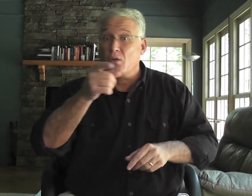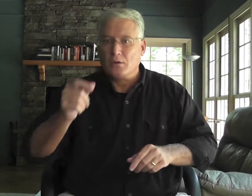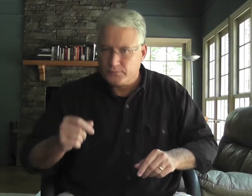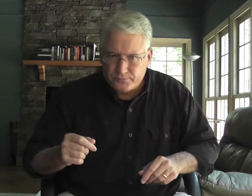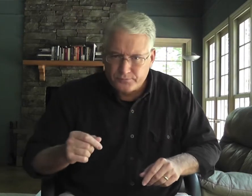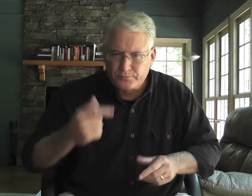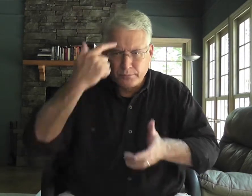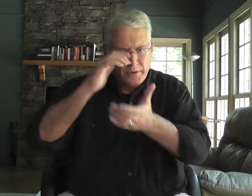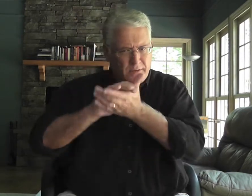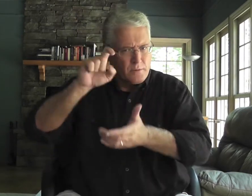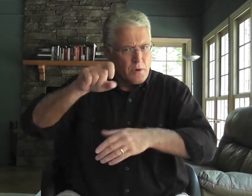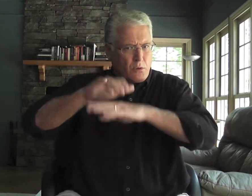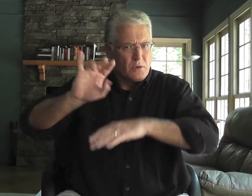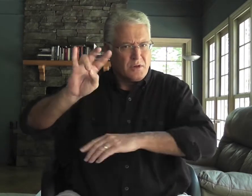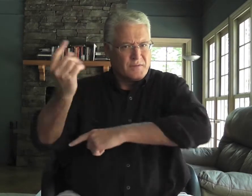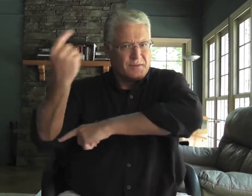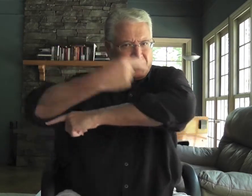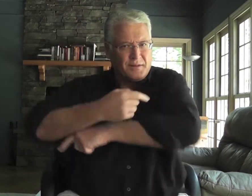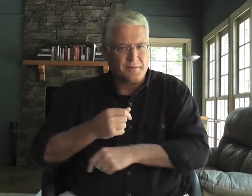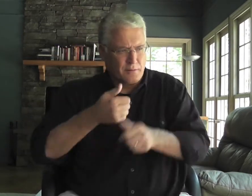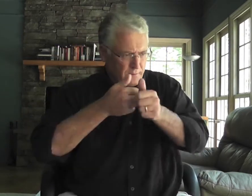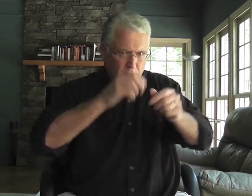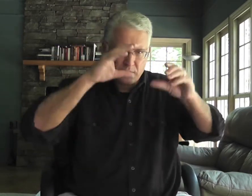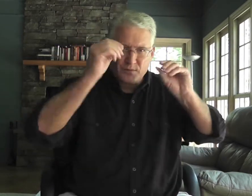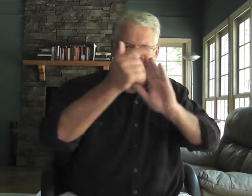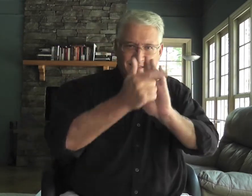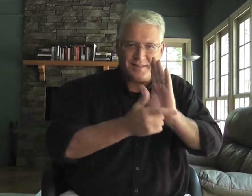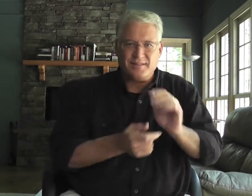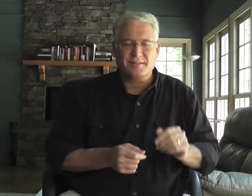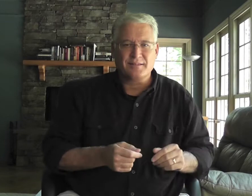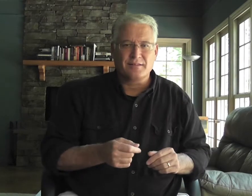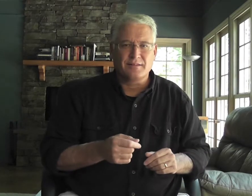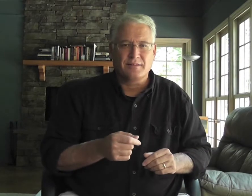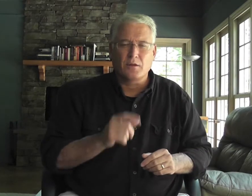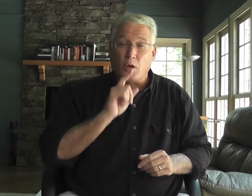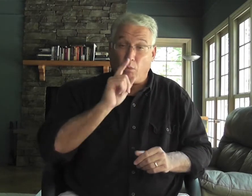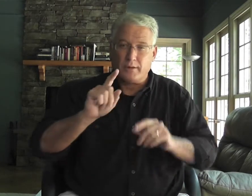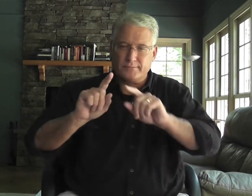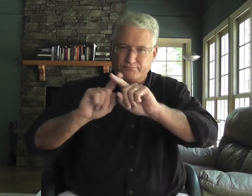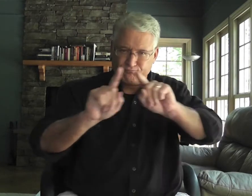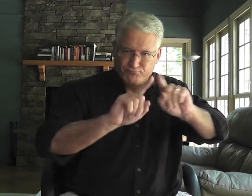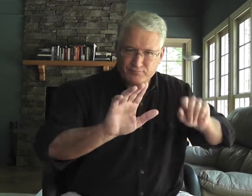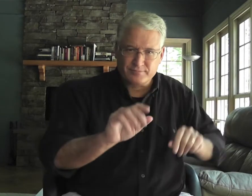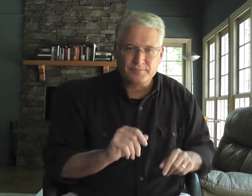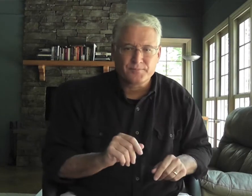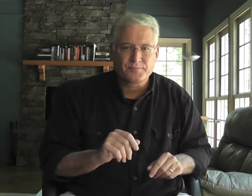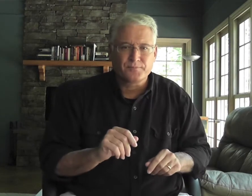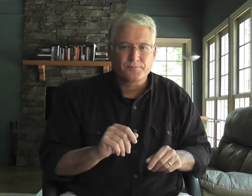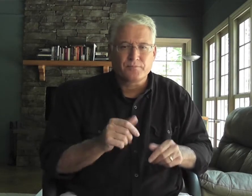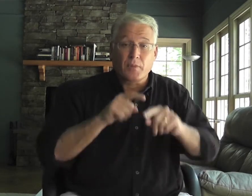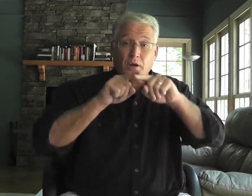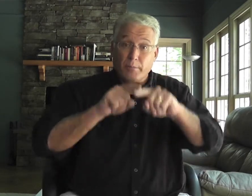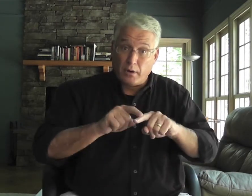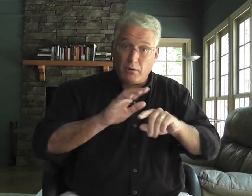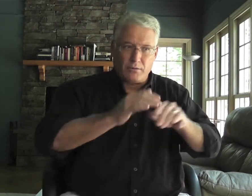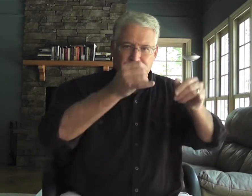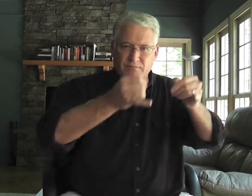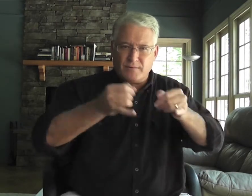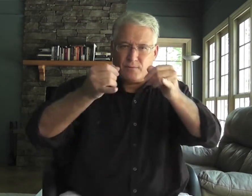or the Sabbath. Now, back in Moses' time, it was called the Sabbath, And some people call it